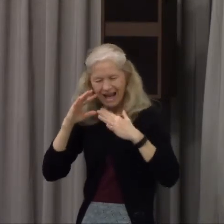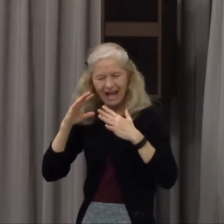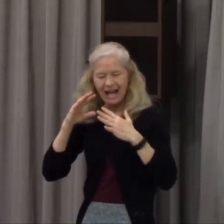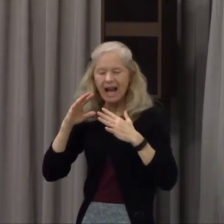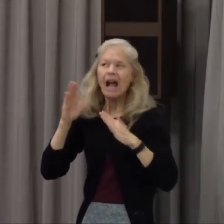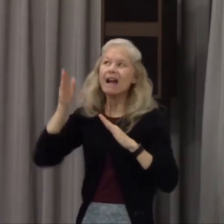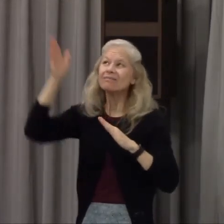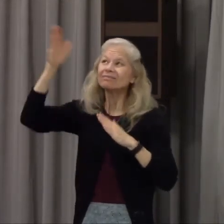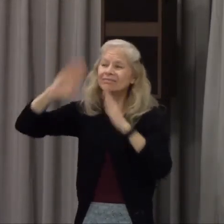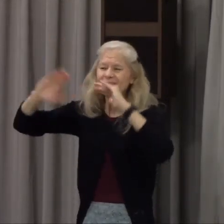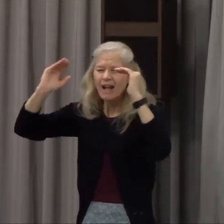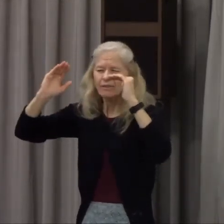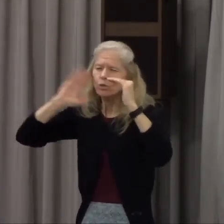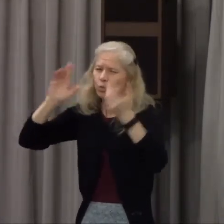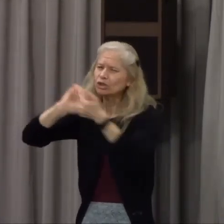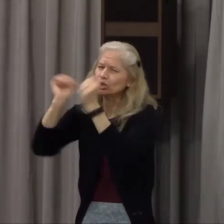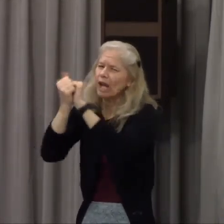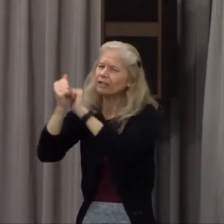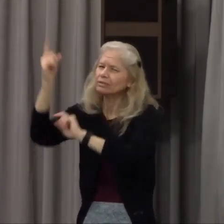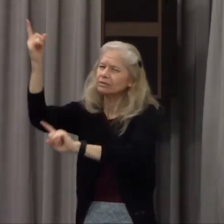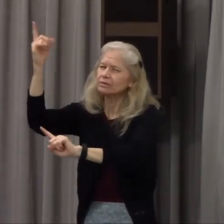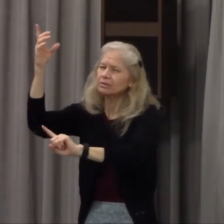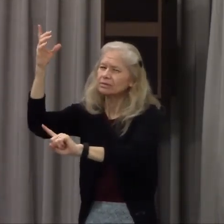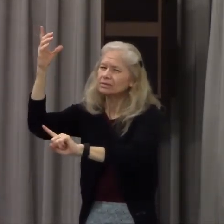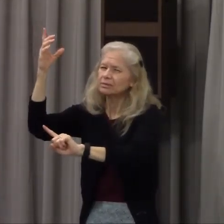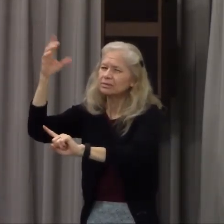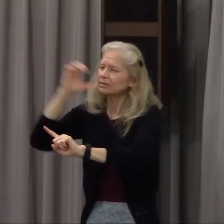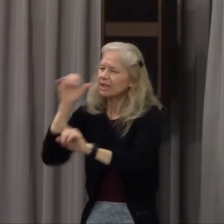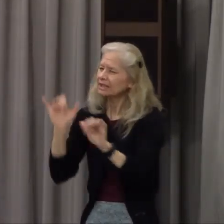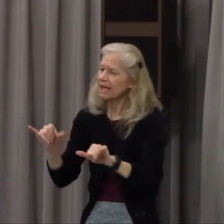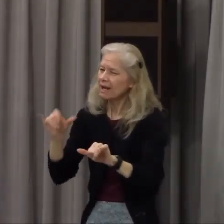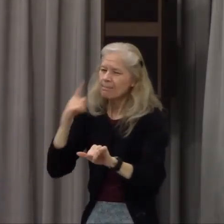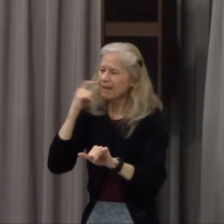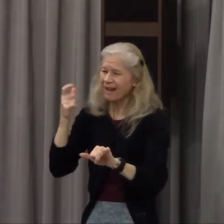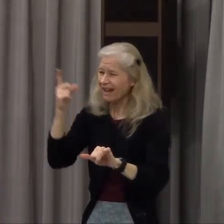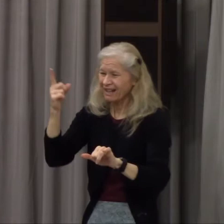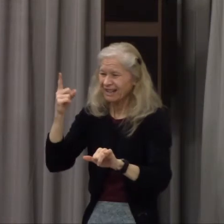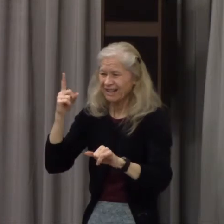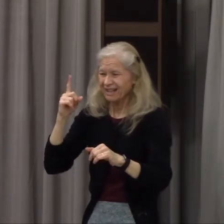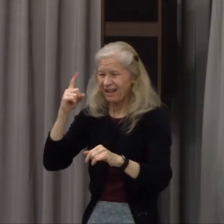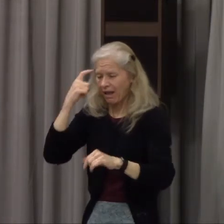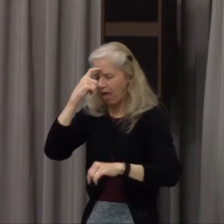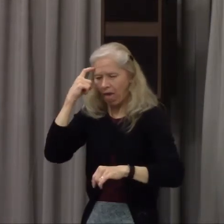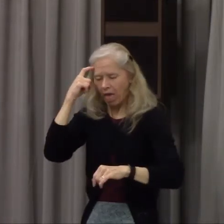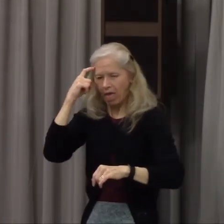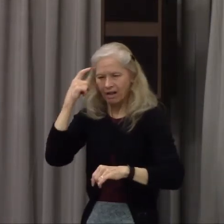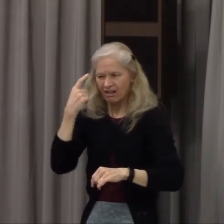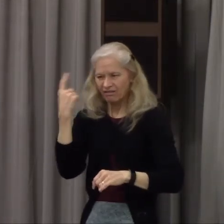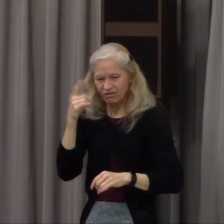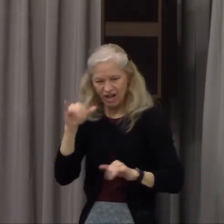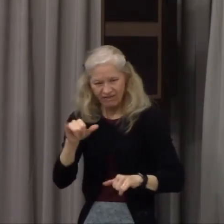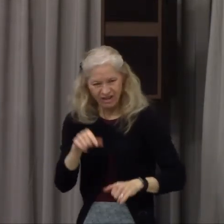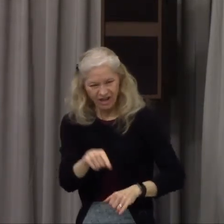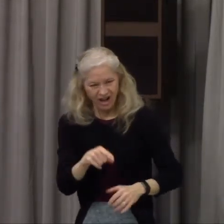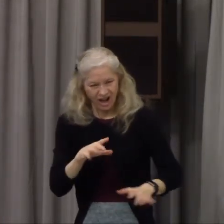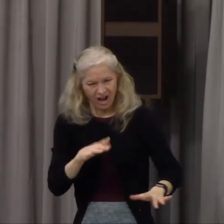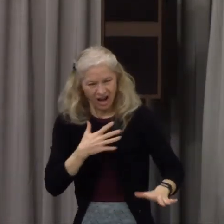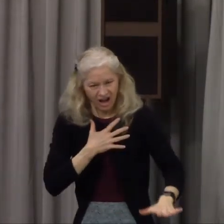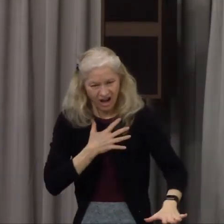But that's the sobering side of the sword, so to speak. And God help us in that.